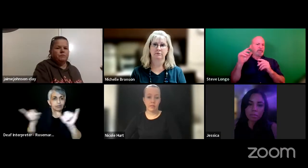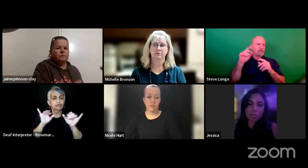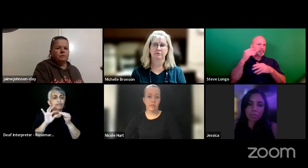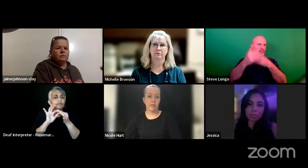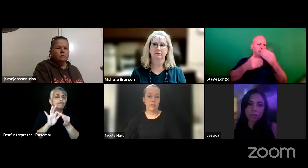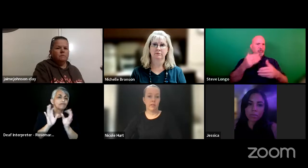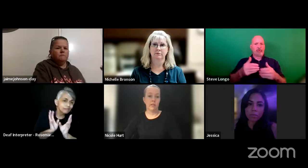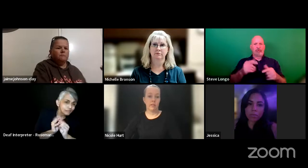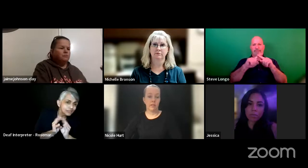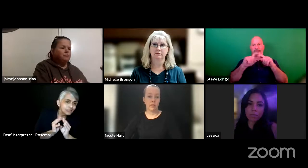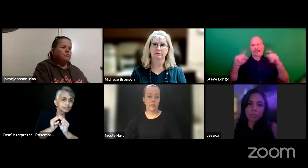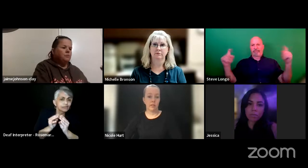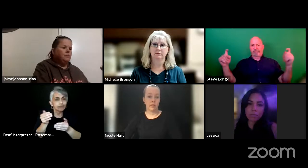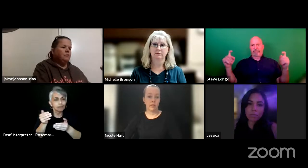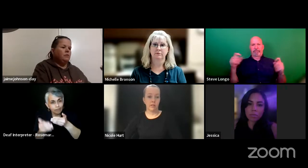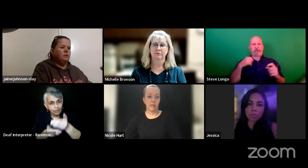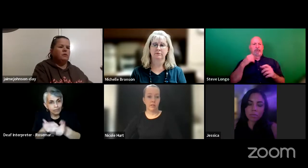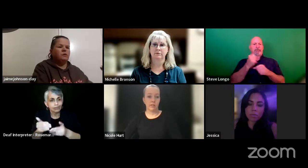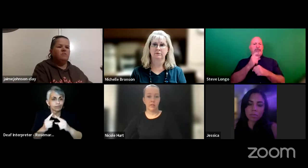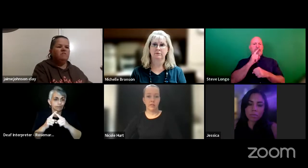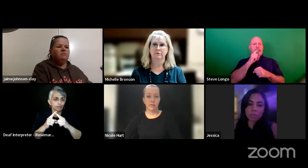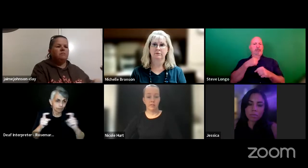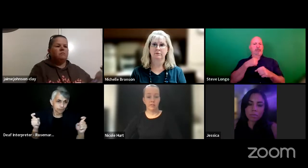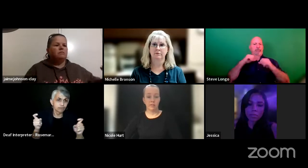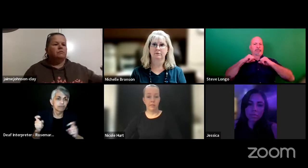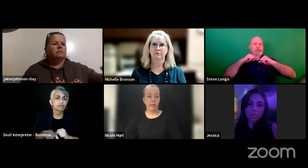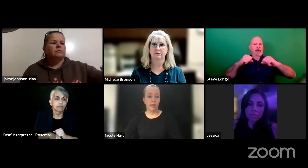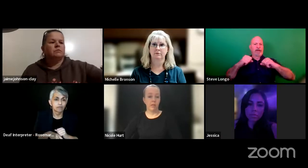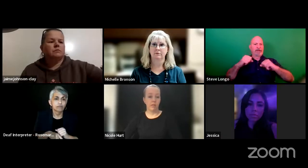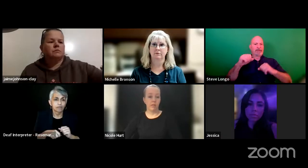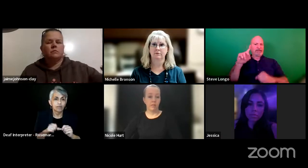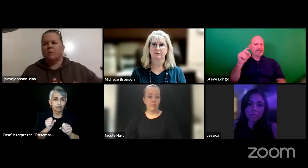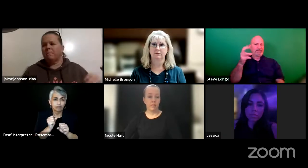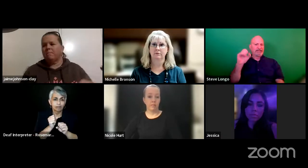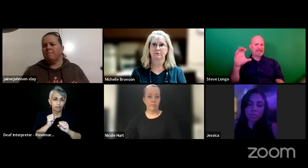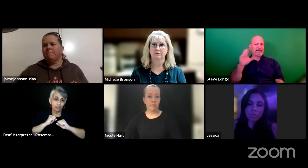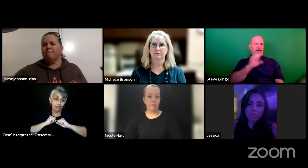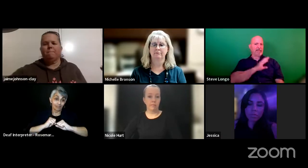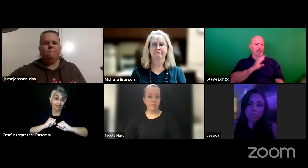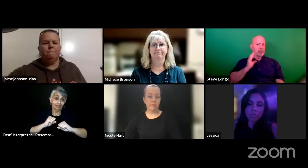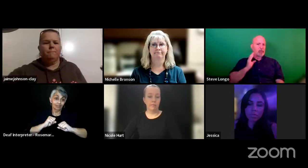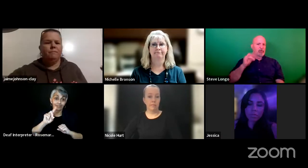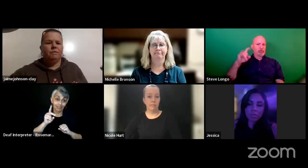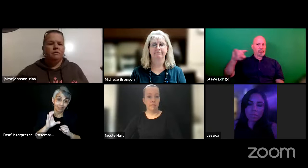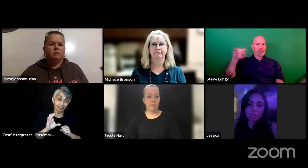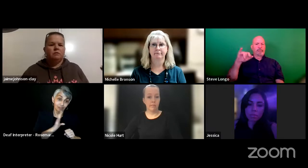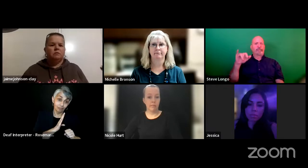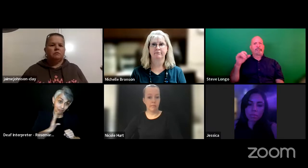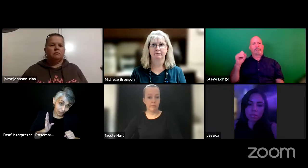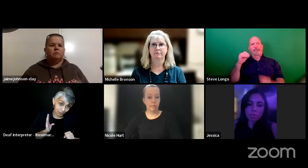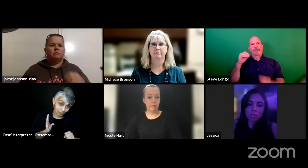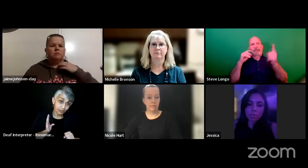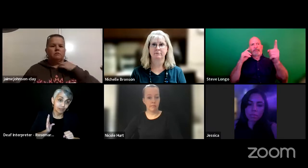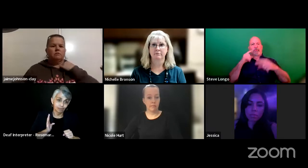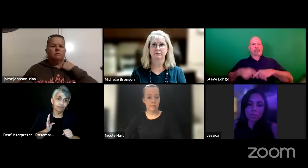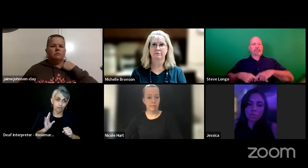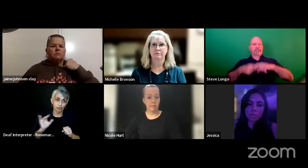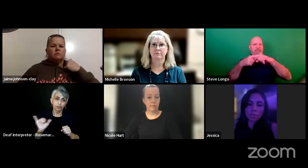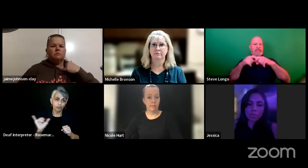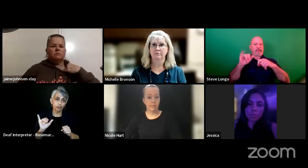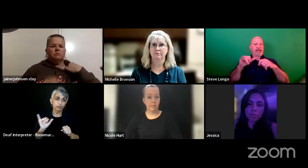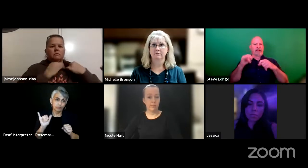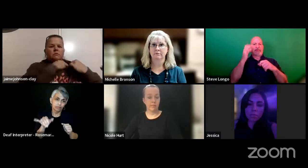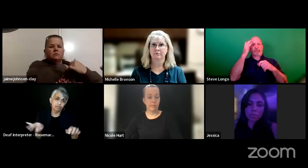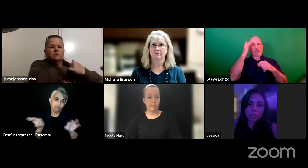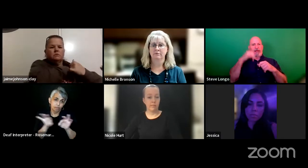as they are set for how we conduct our meetings. And again, it's all an effort to protect the